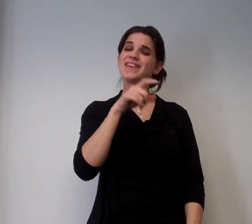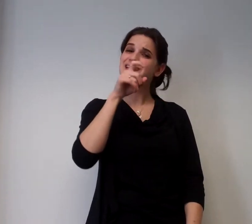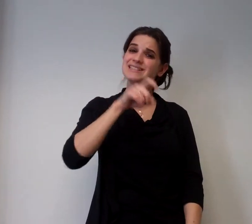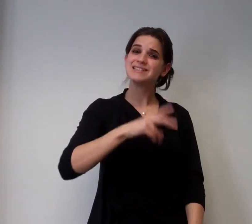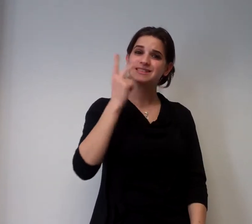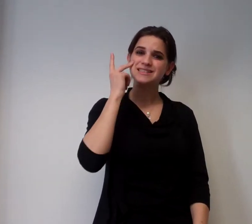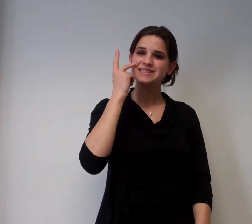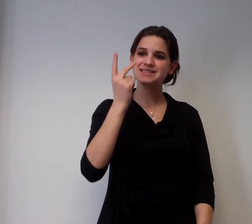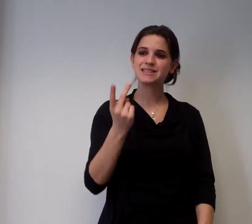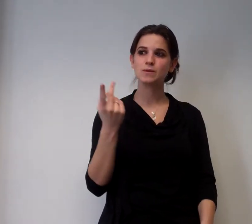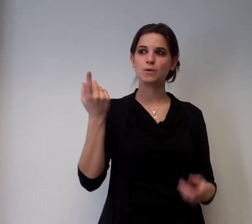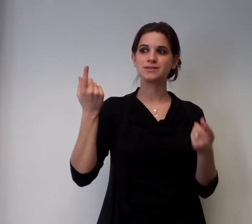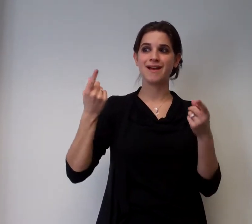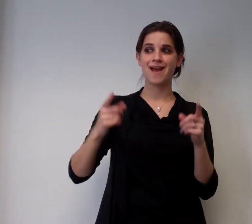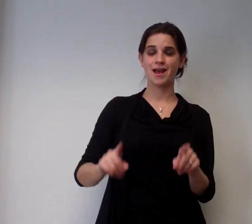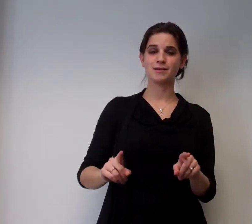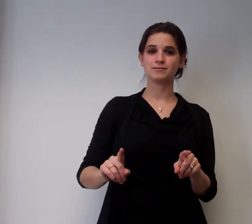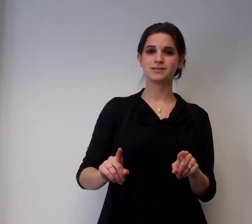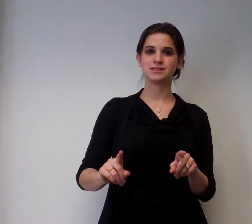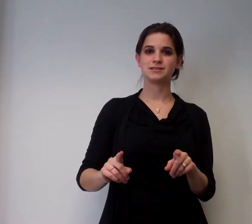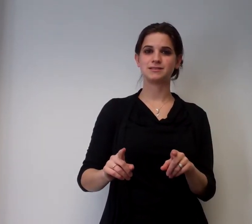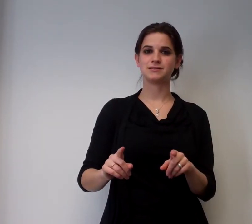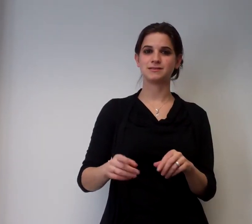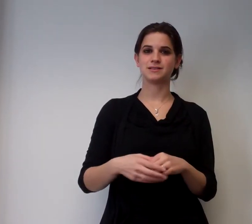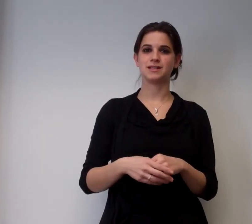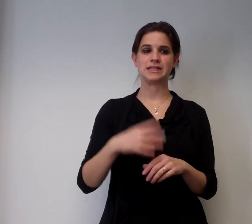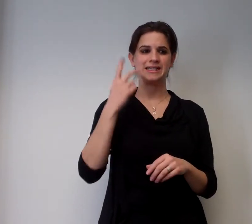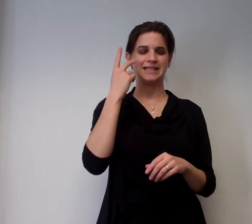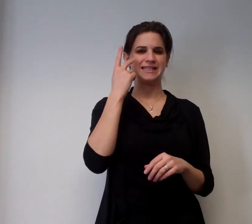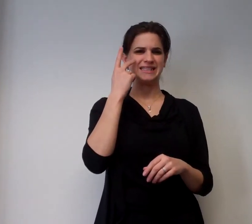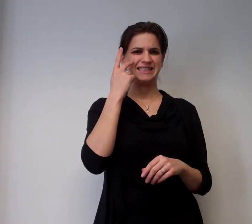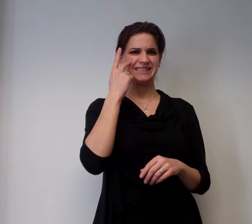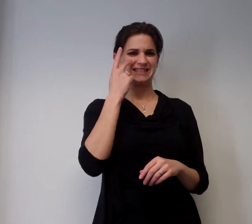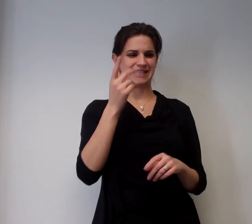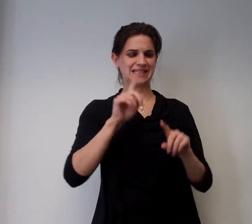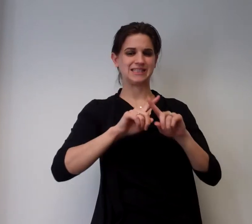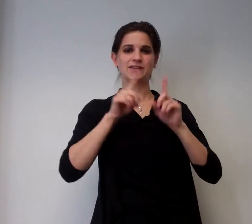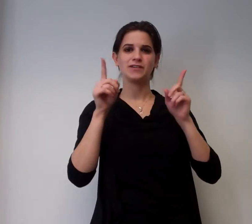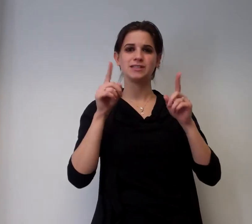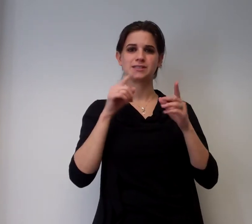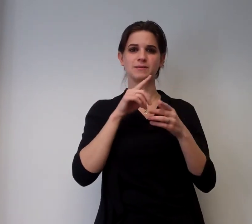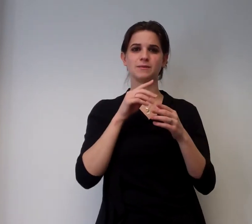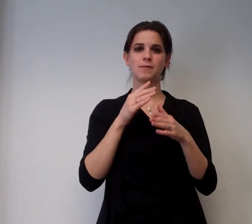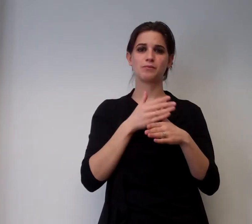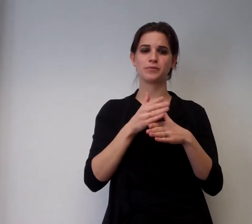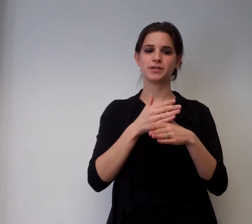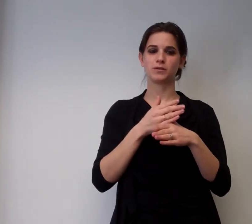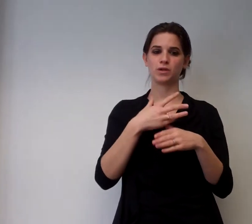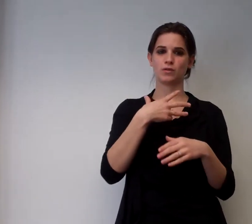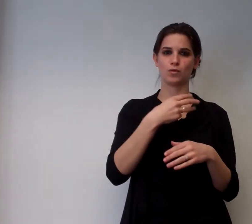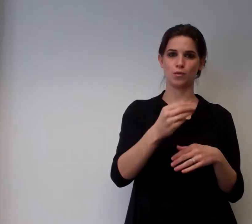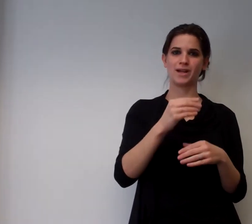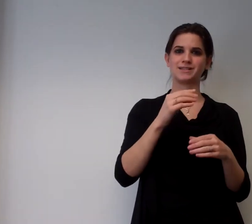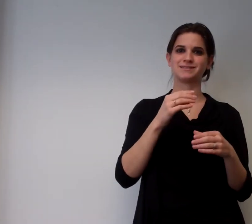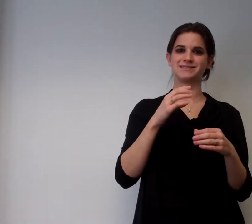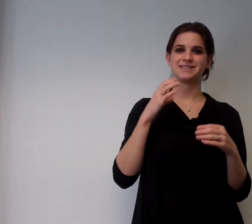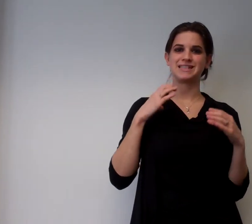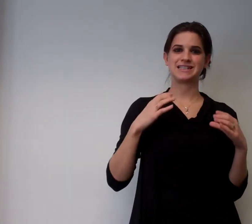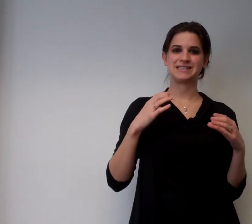between white civil rights and black civil rights. And they hadn't seen that. They hadn't been aware of it before. It hadn't really been pointed out